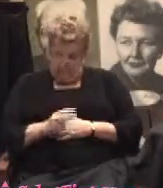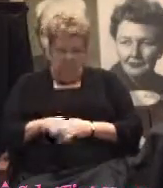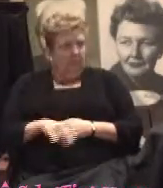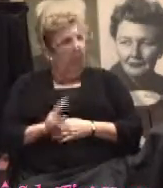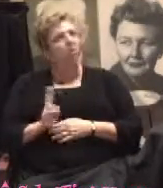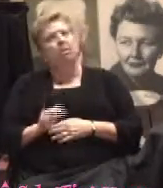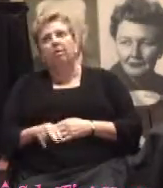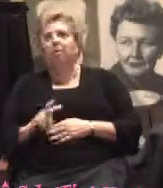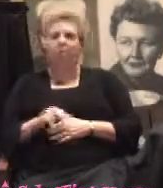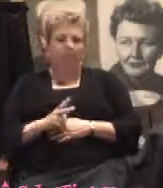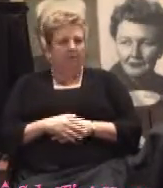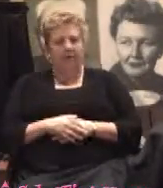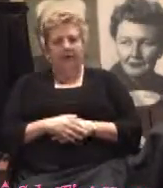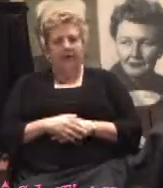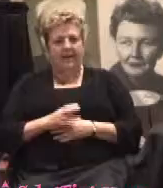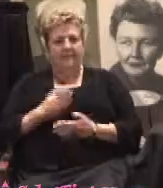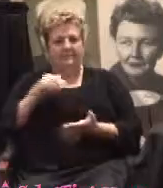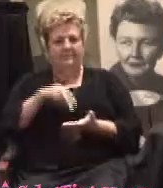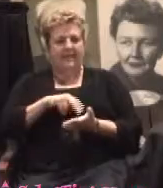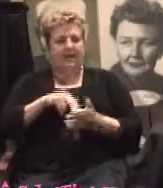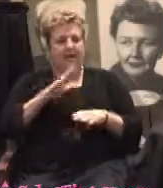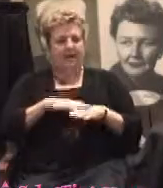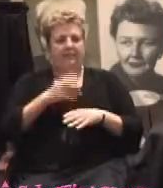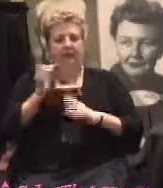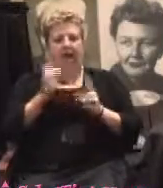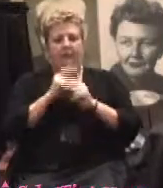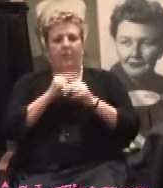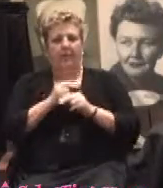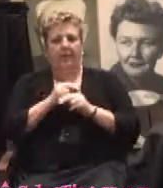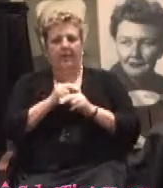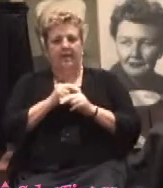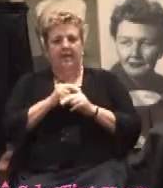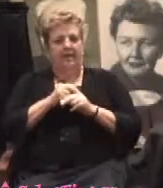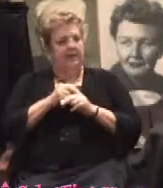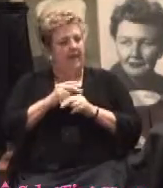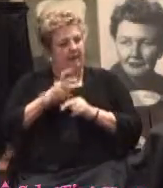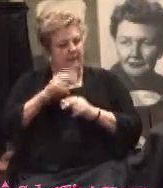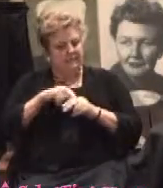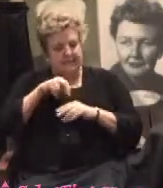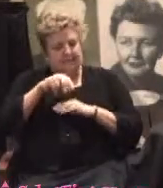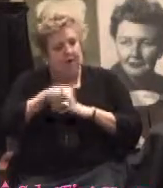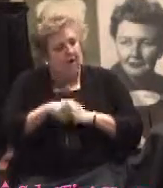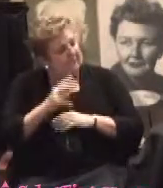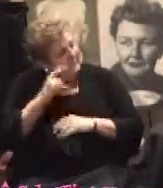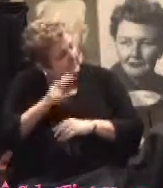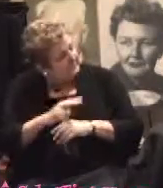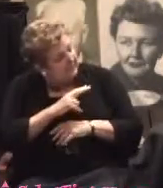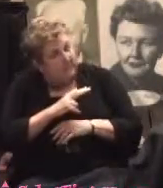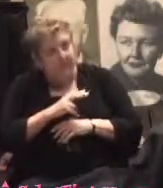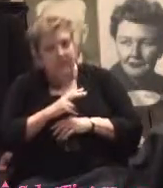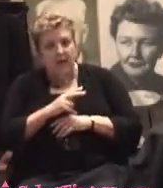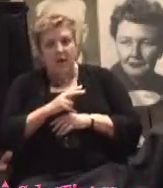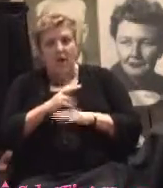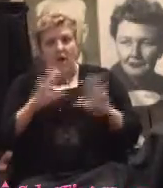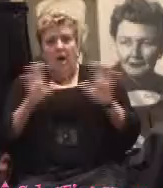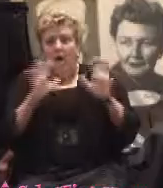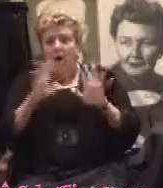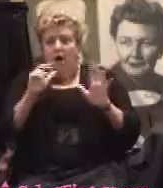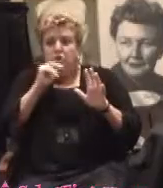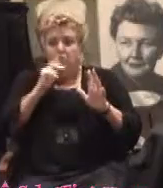I'm standing on Pacific Coast Highway, so I step off on the Pacific Coast Highway to see if the bus is going to come, and 10 mentally retarded people went, "Don't stand in the tree! Don't